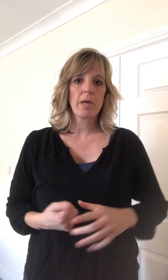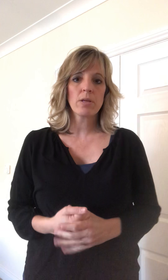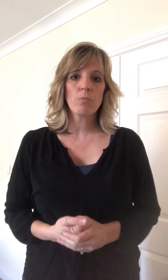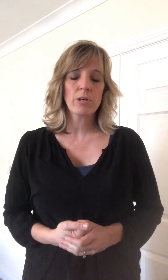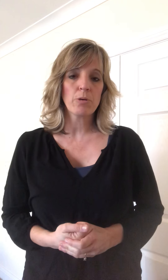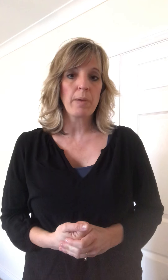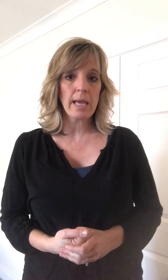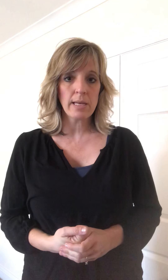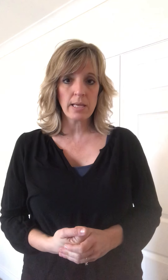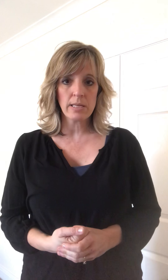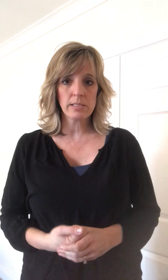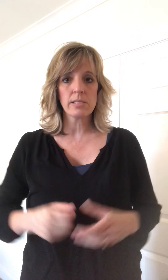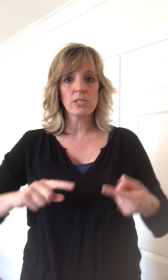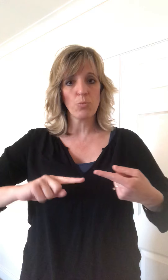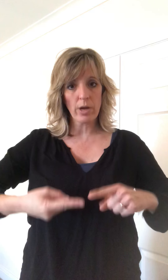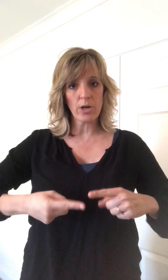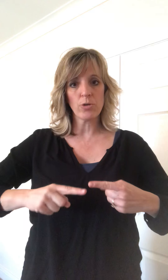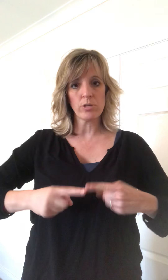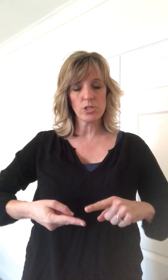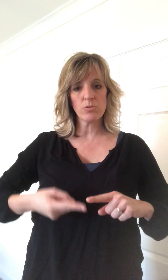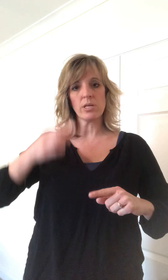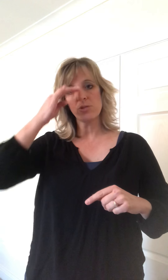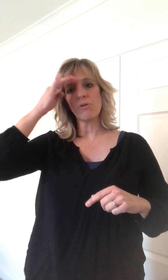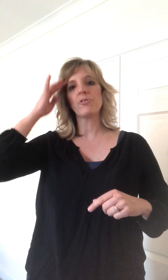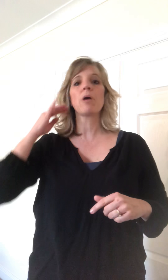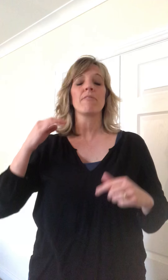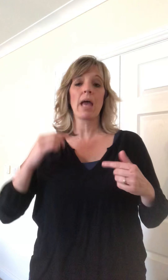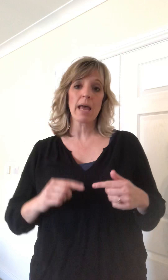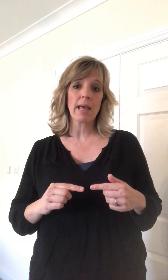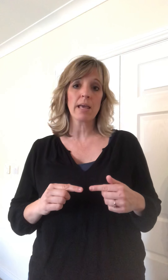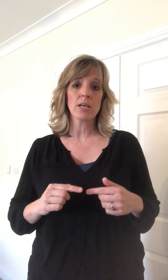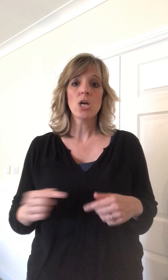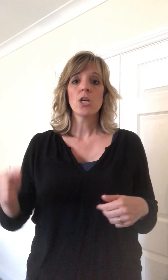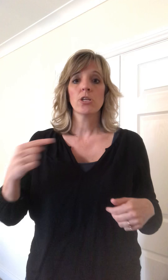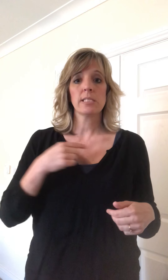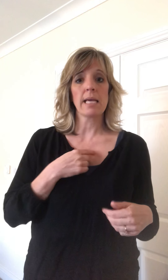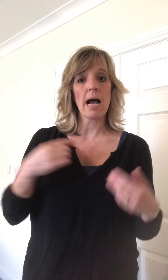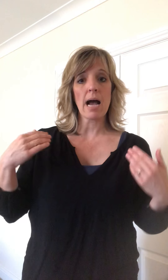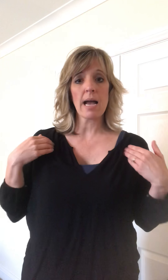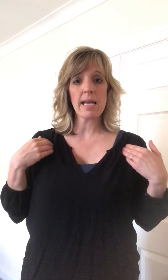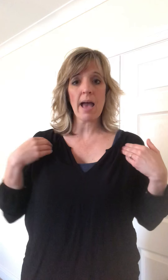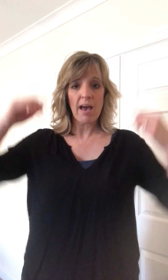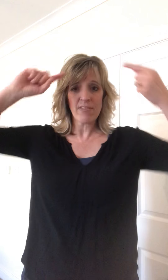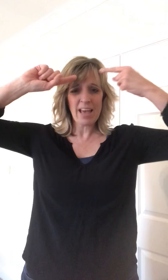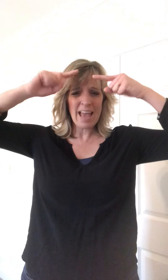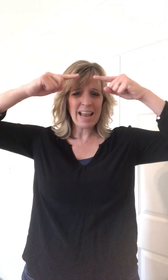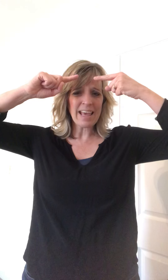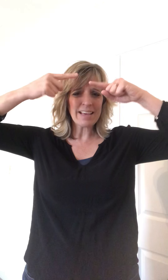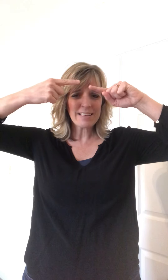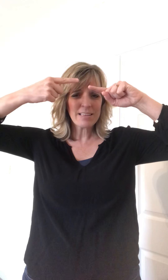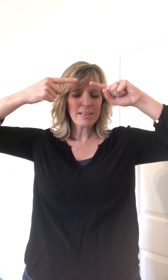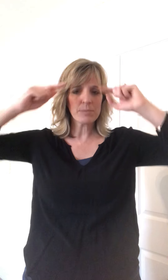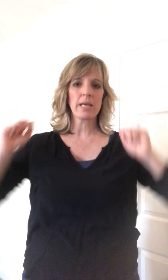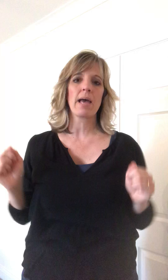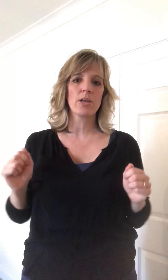depending on where your pain is where you can do this. So if you have a headache, you could say, I have a headache because my head